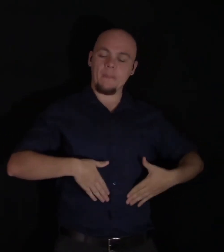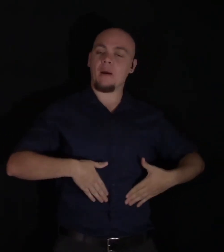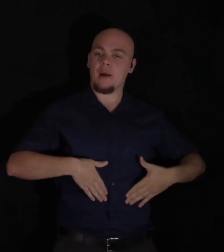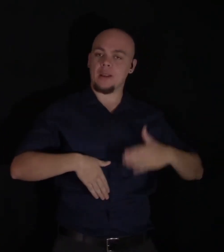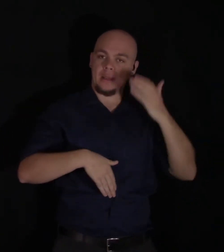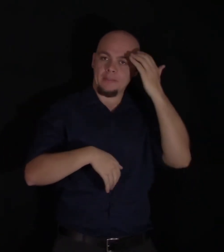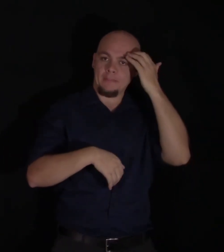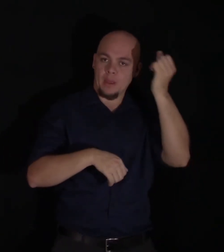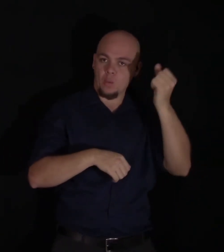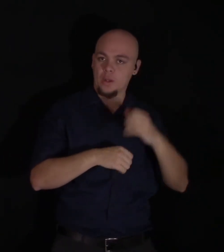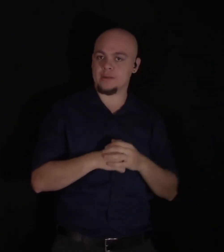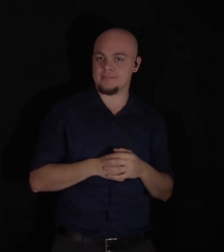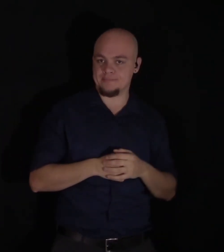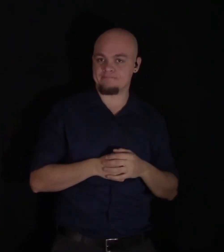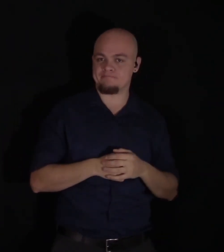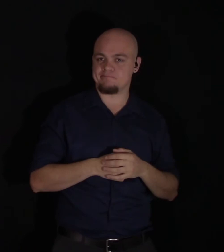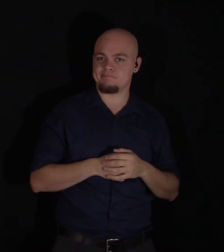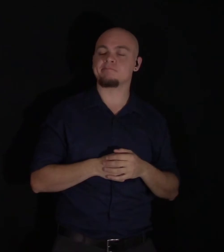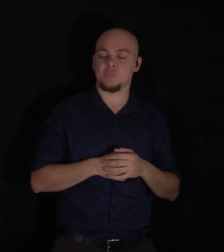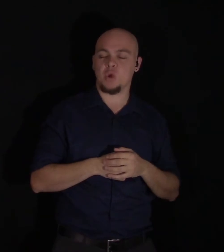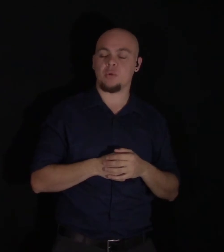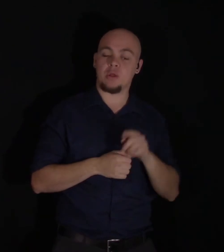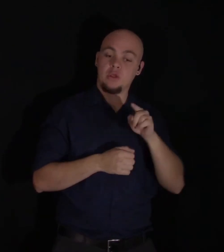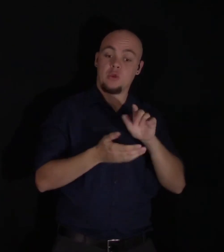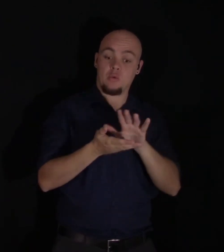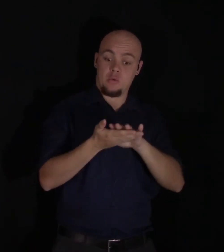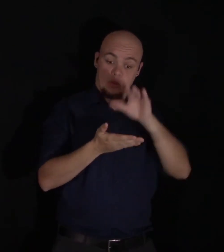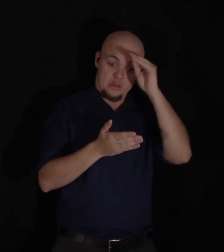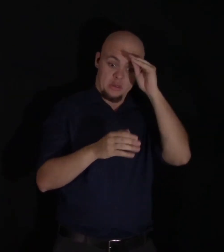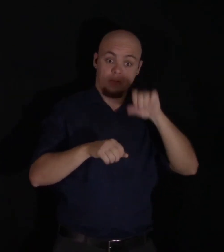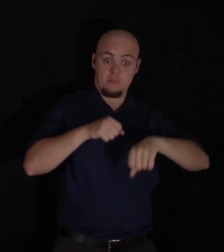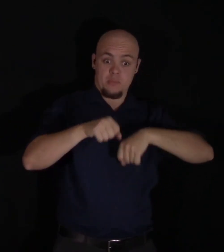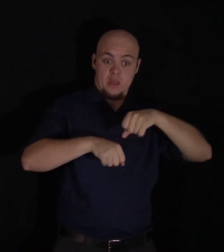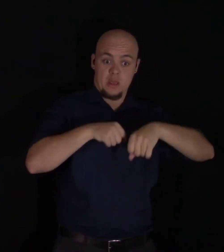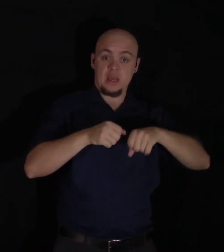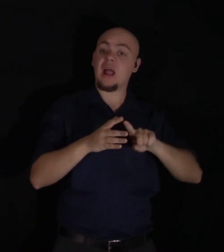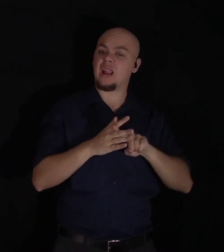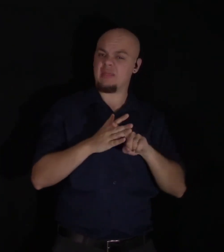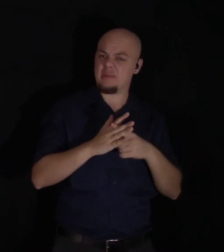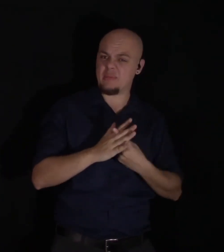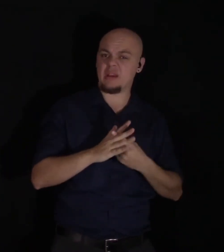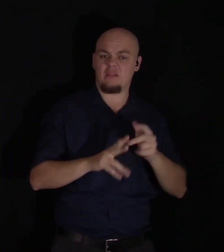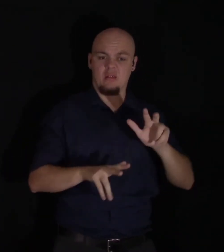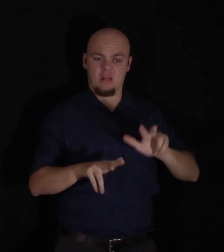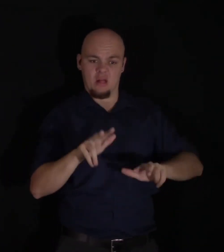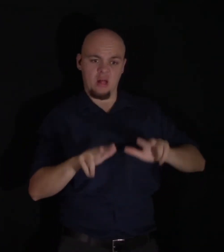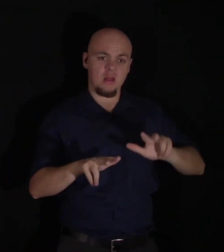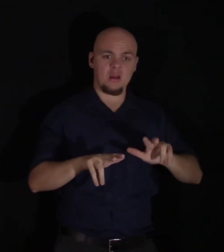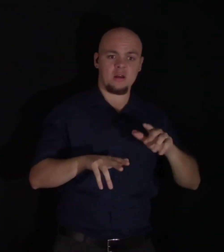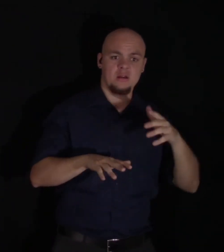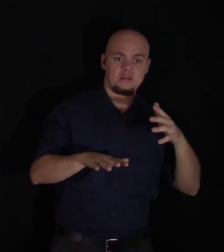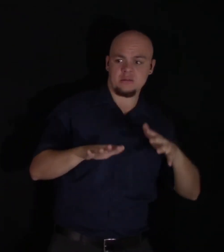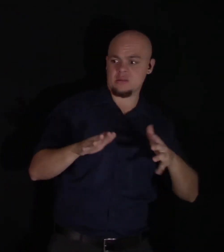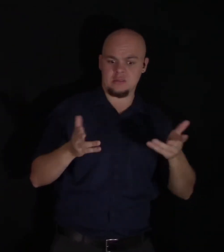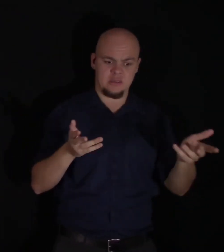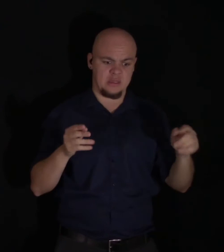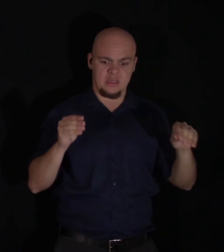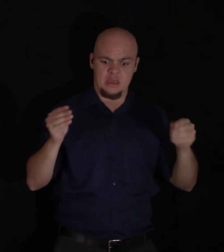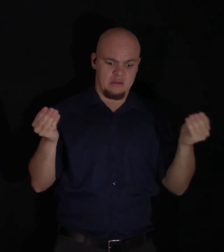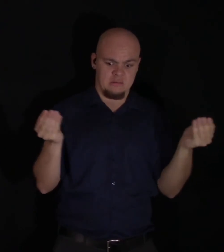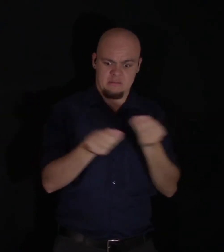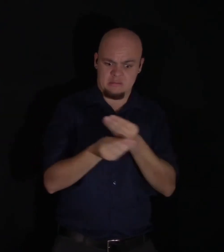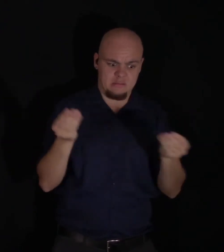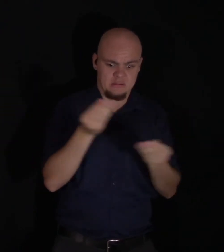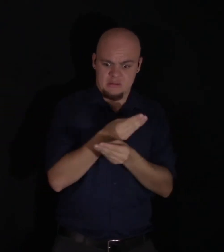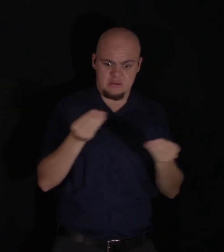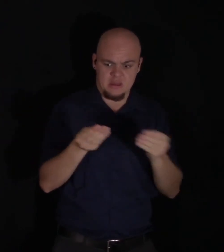it works like this. You learn to ride a bike. And in the beginning, your primitives and ambassadors are in full